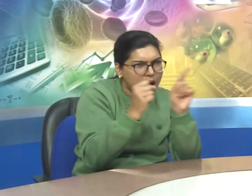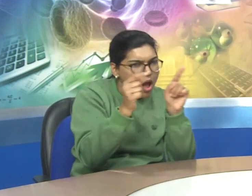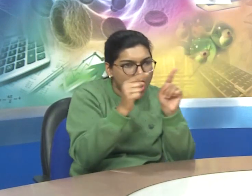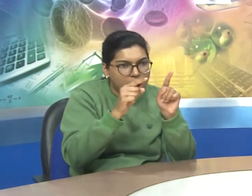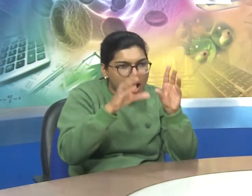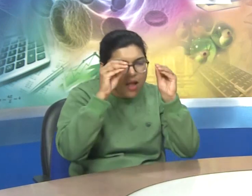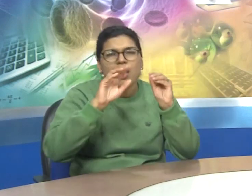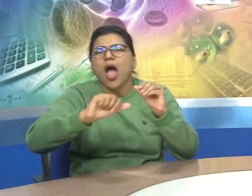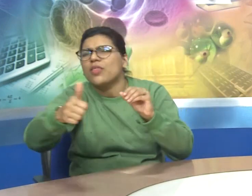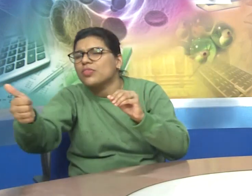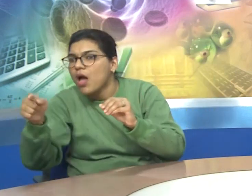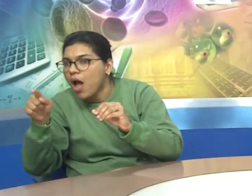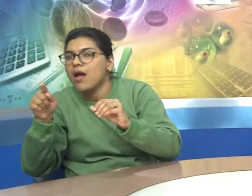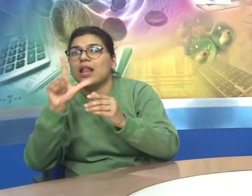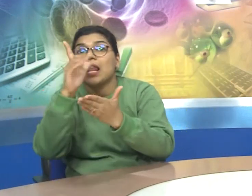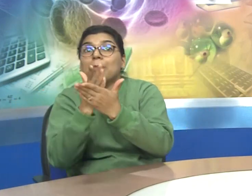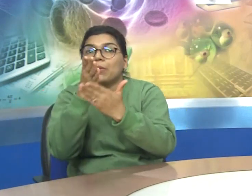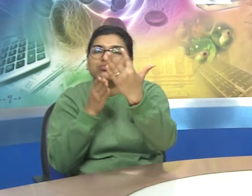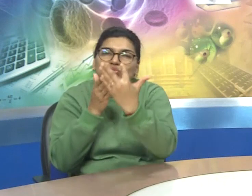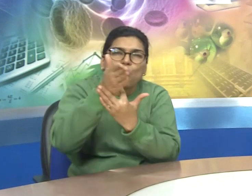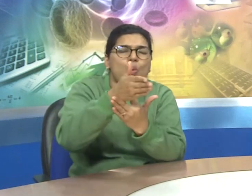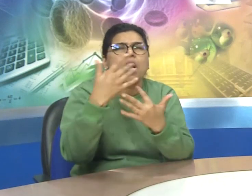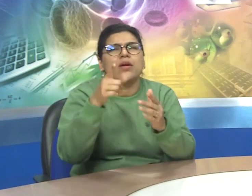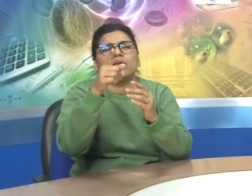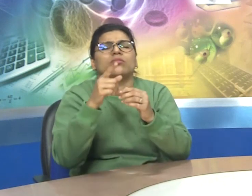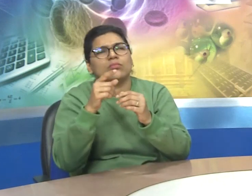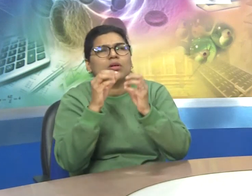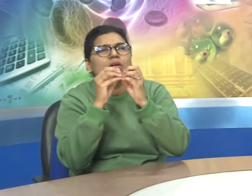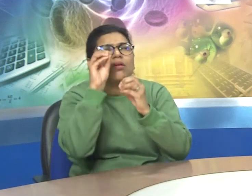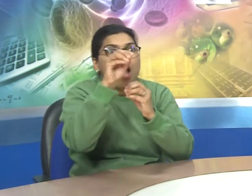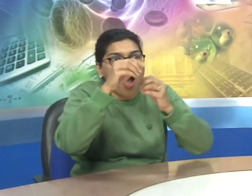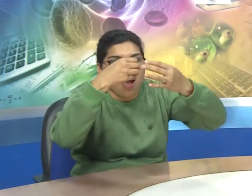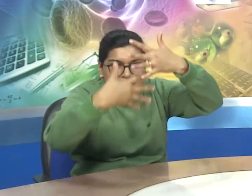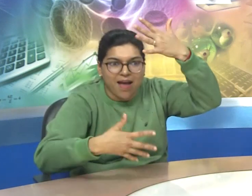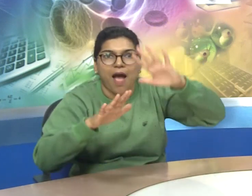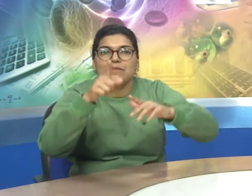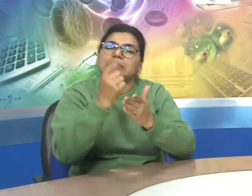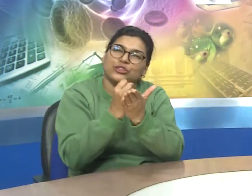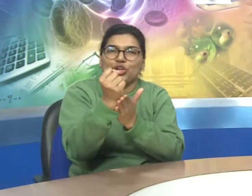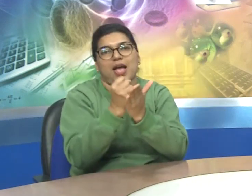And that way you will be able to understand in a better way. Thank you.